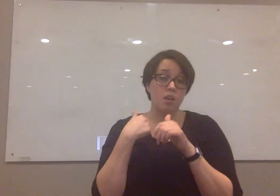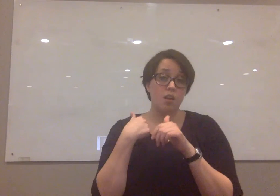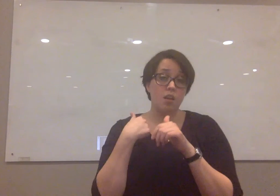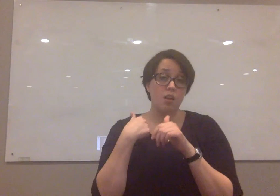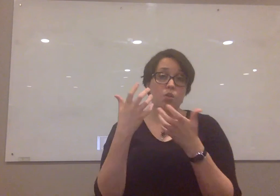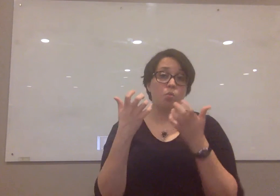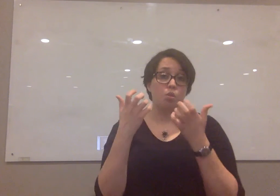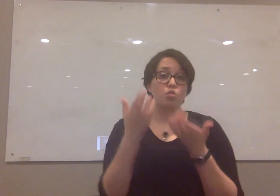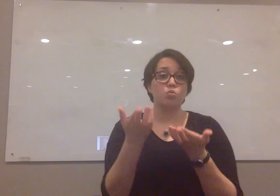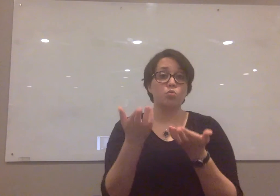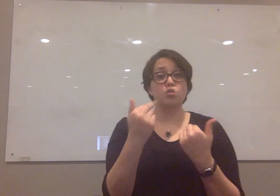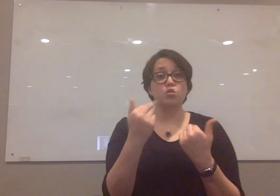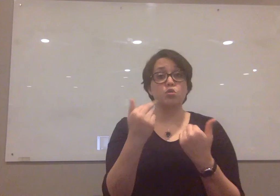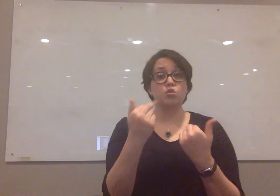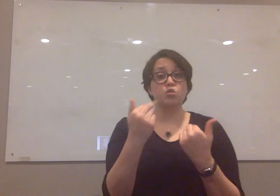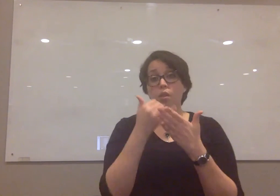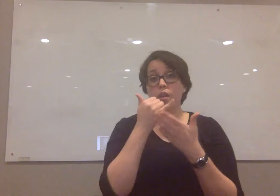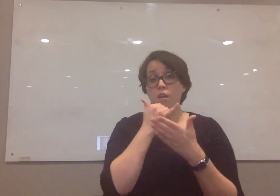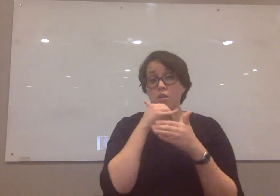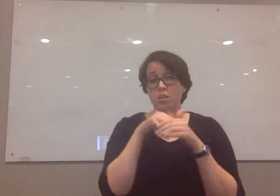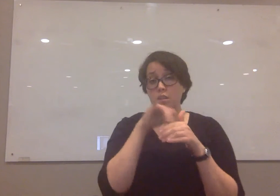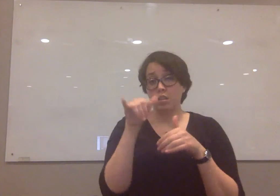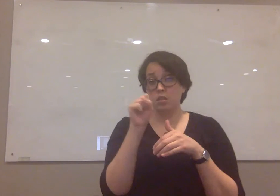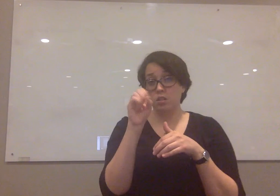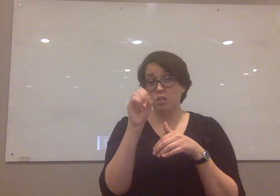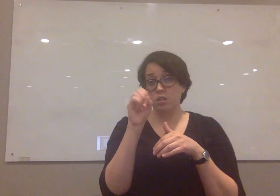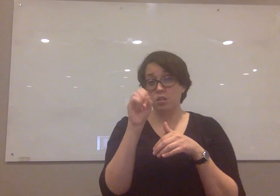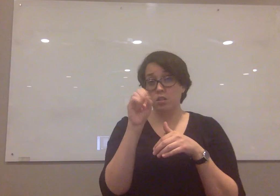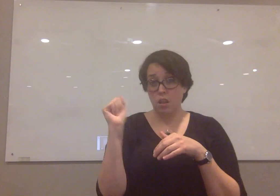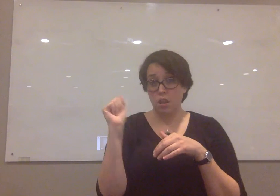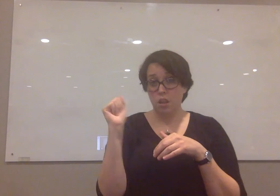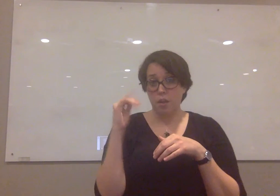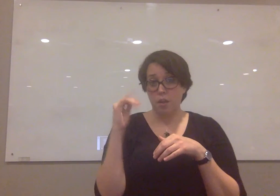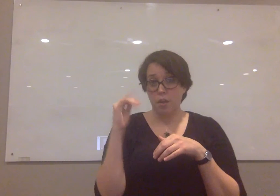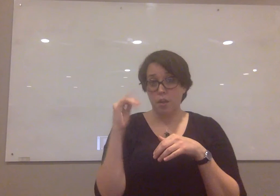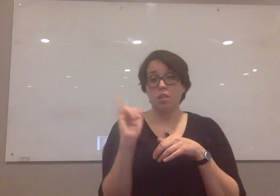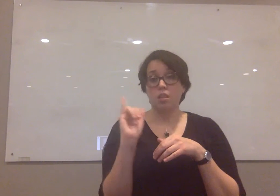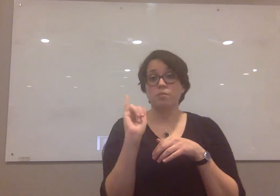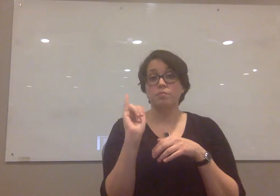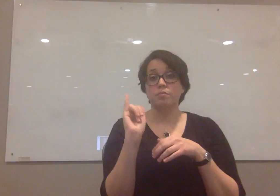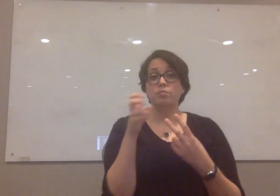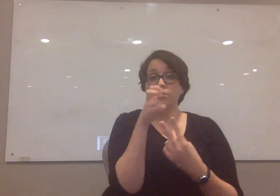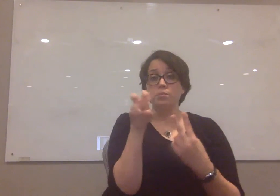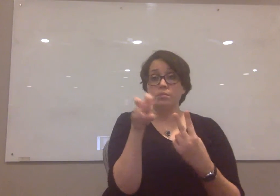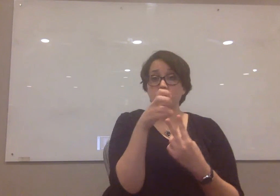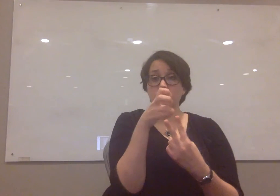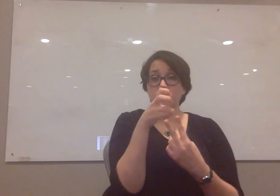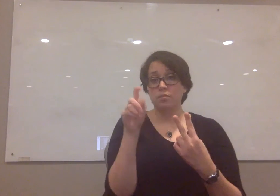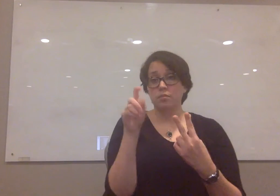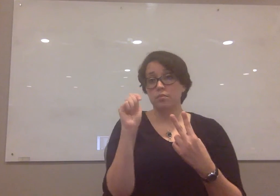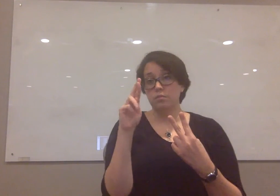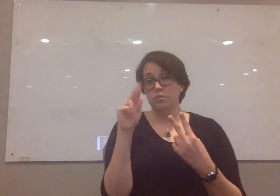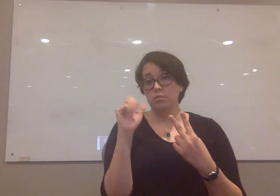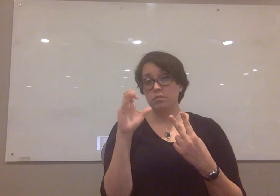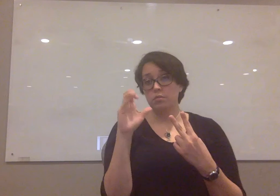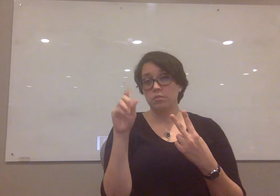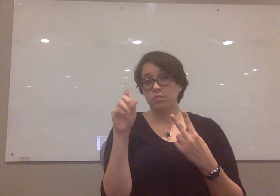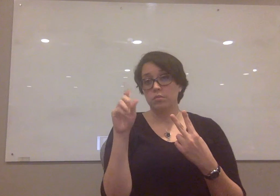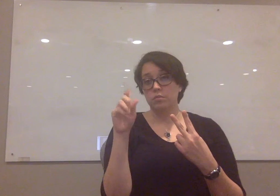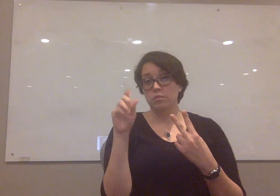all errors from JSON API, is like switching tracks in railroad programming, where it's not like first error. It's like once you get an error,